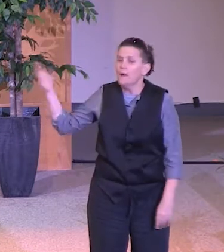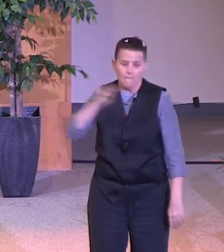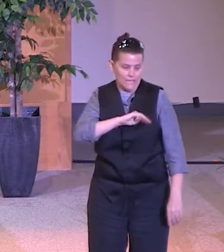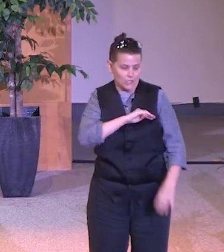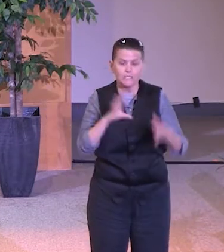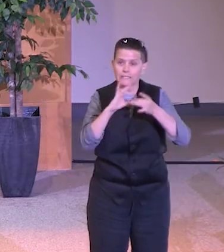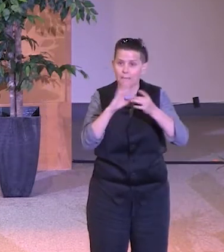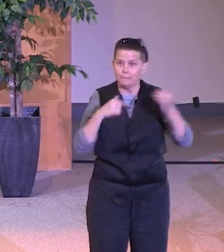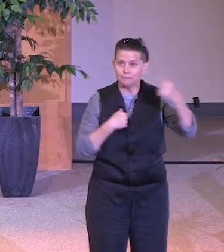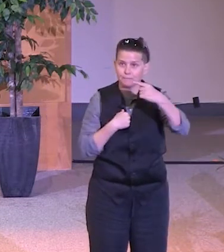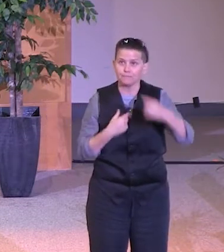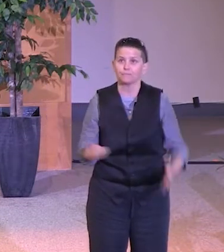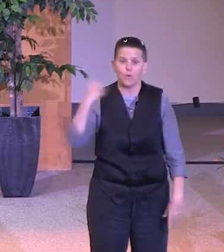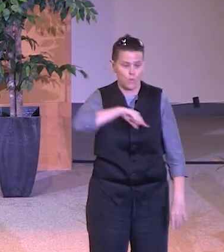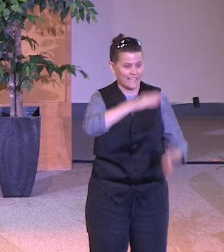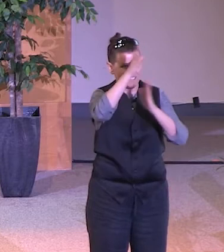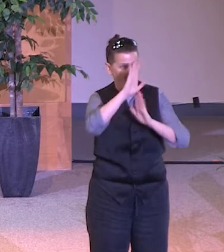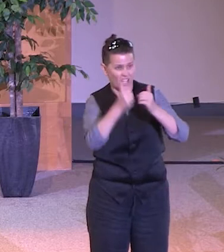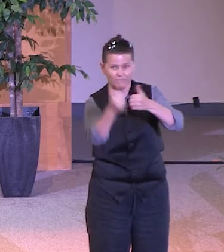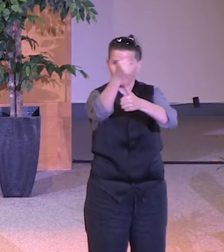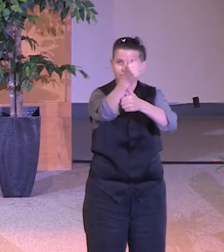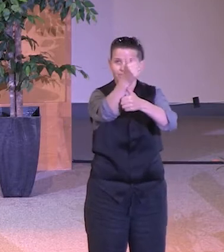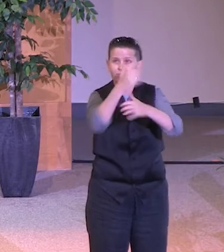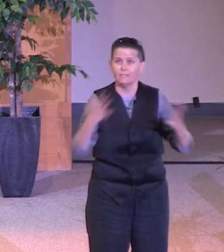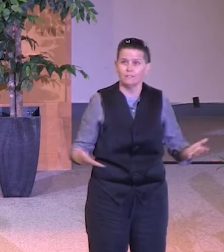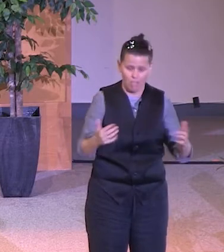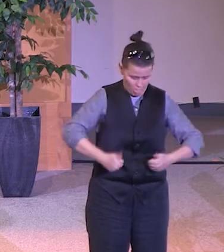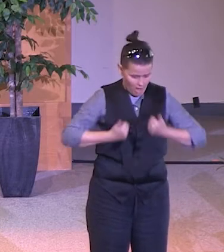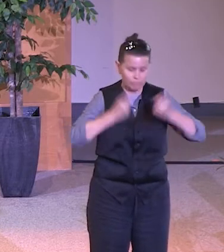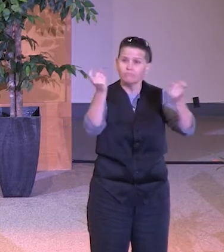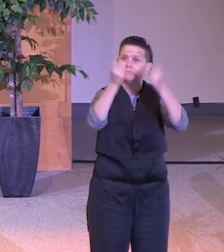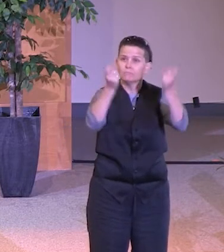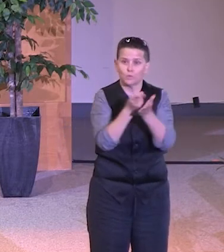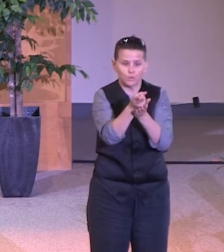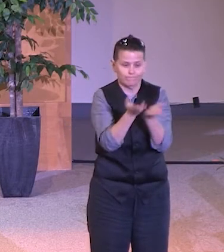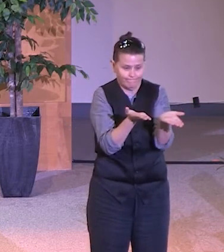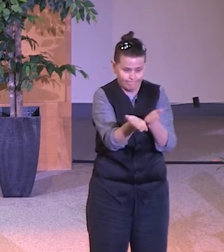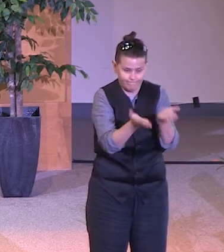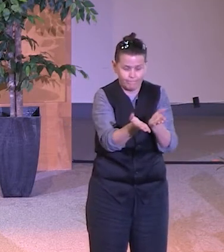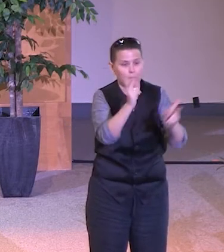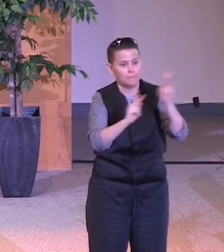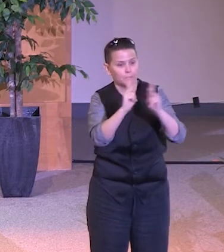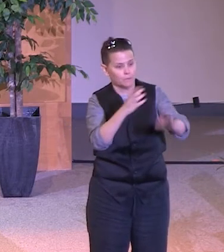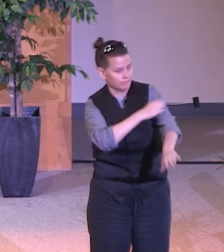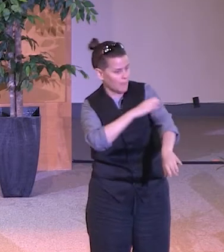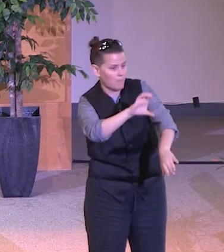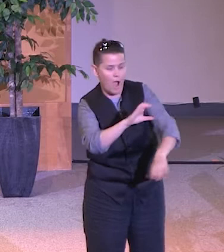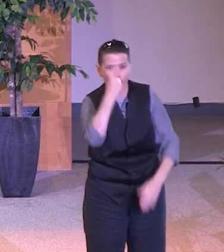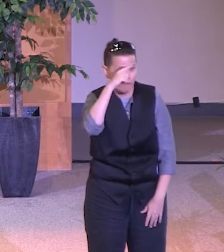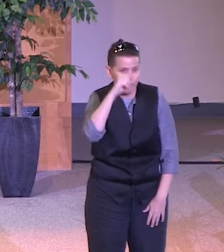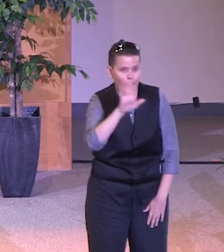We put God first, celebrate life, serve truth, and empower people